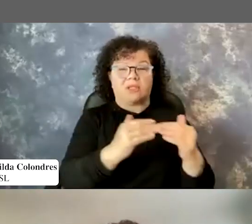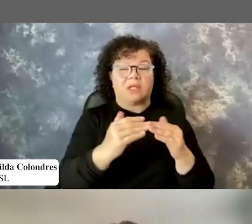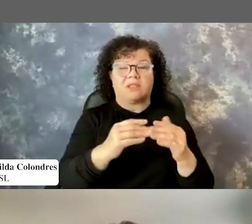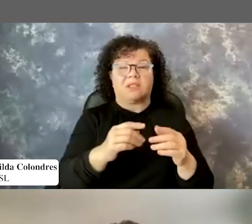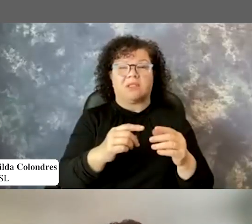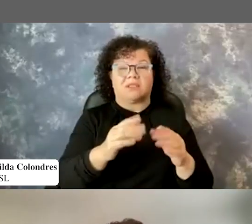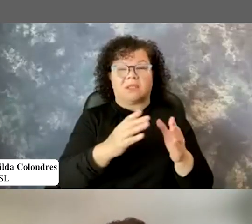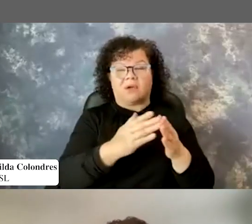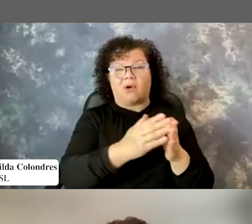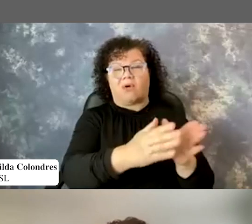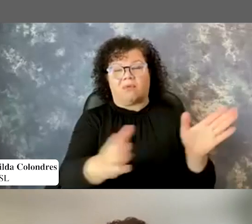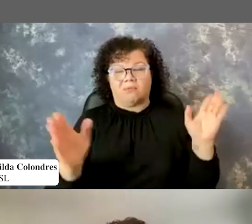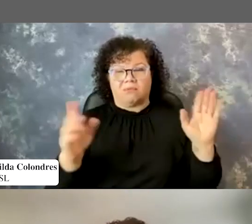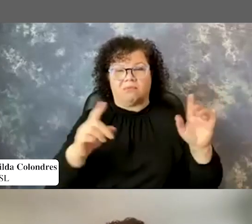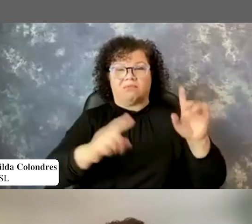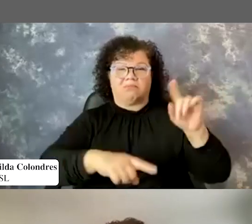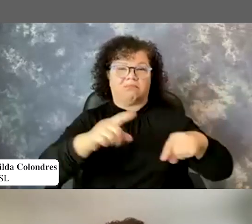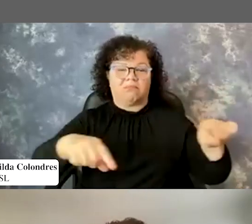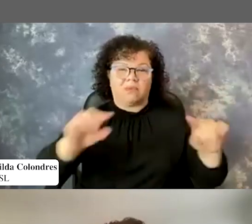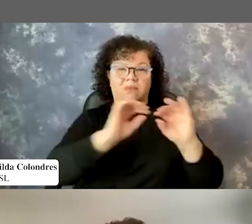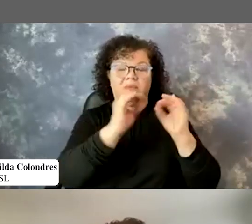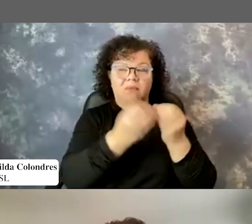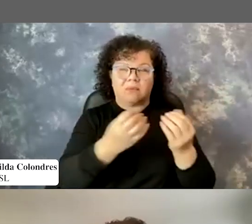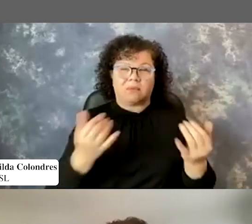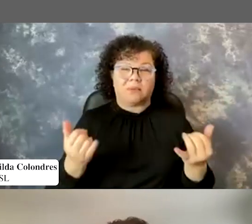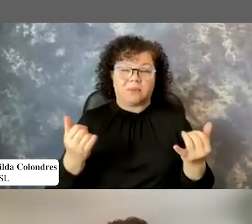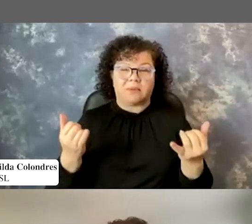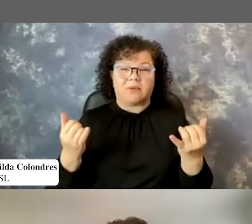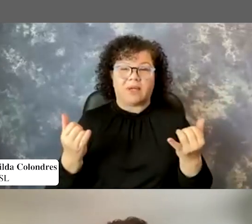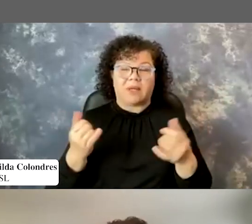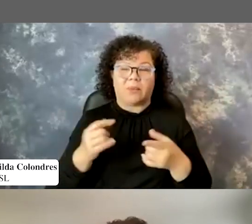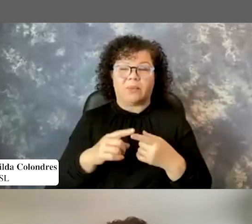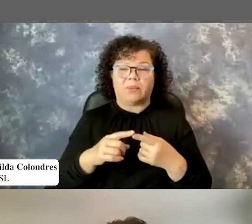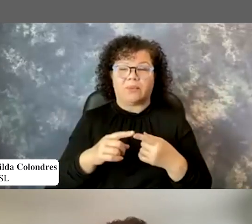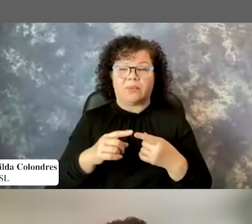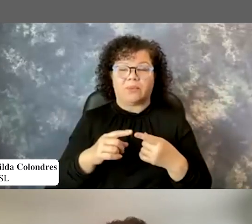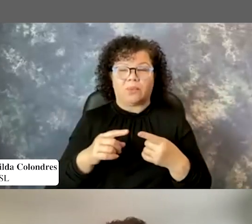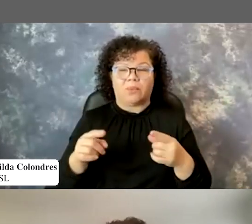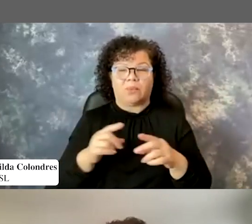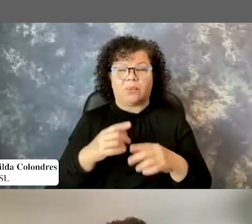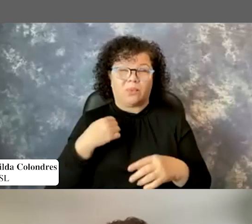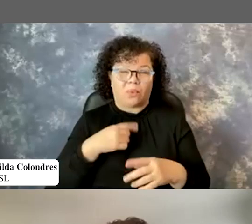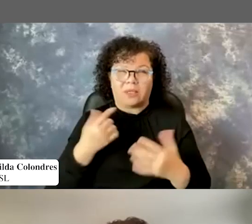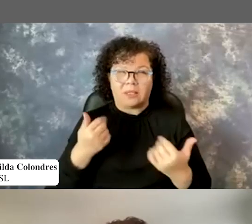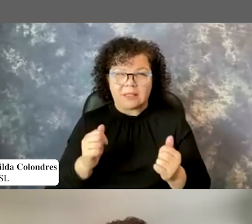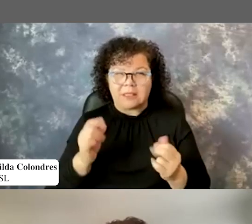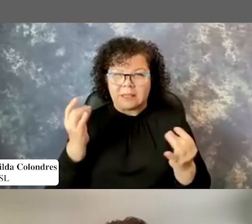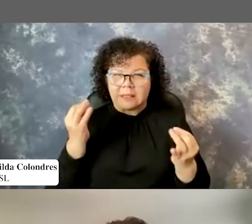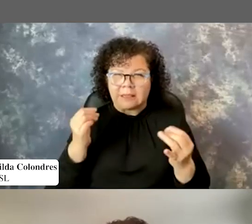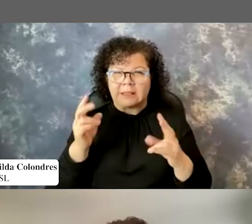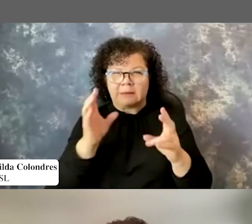of organizations. Right now, we are still in an exploratory phase. My advice to any current